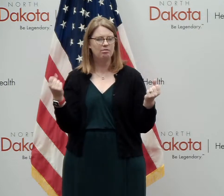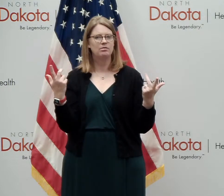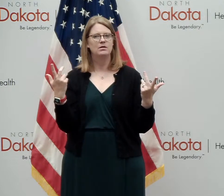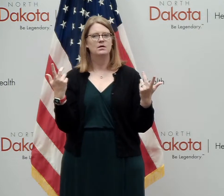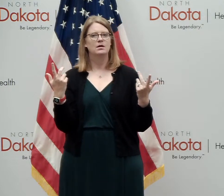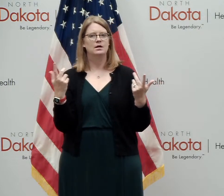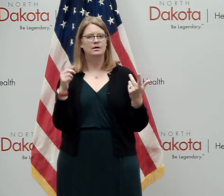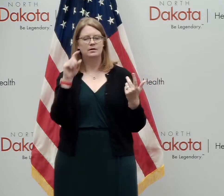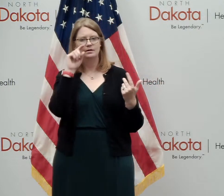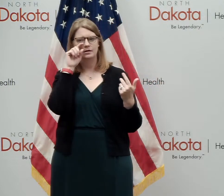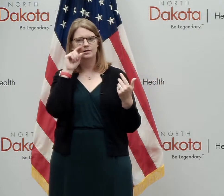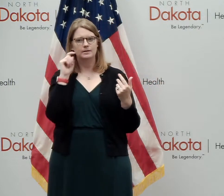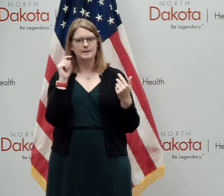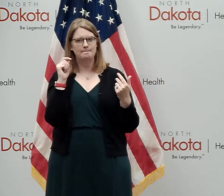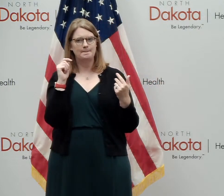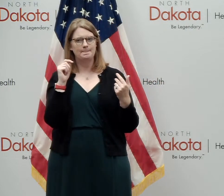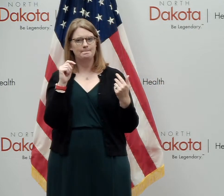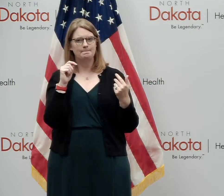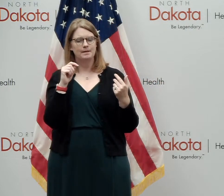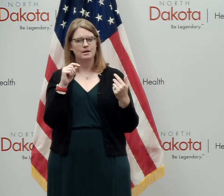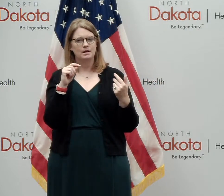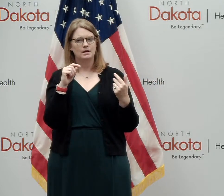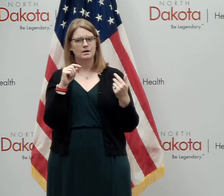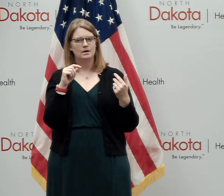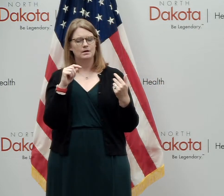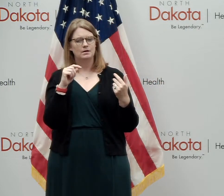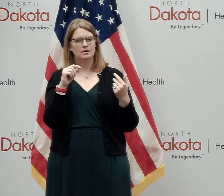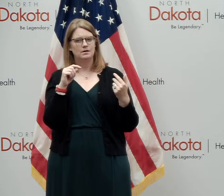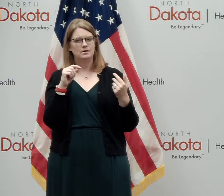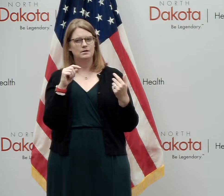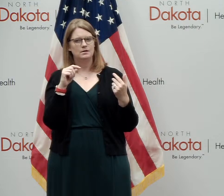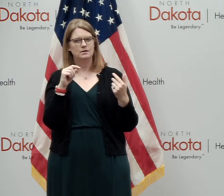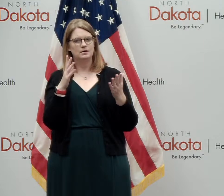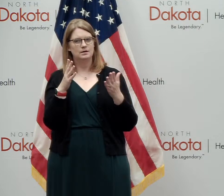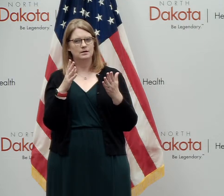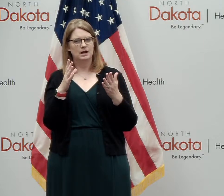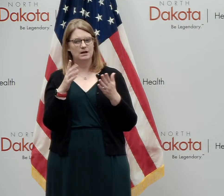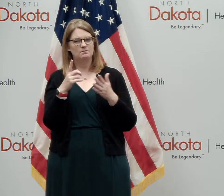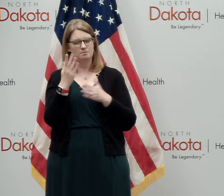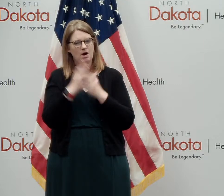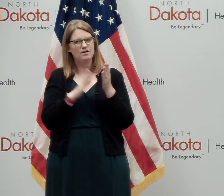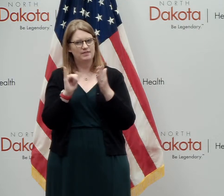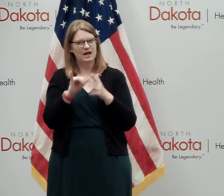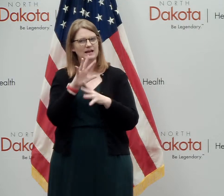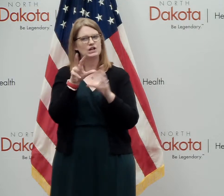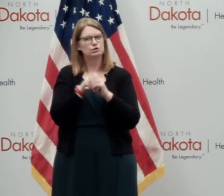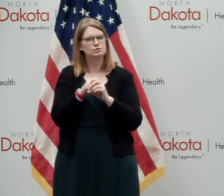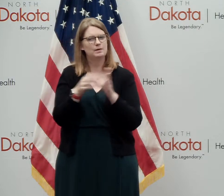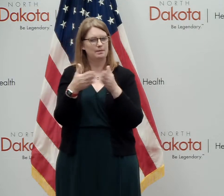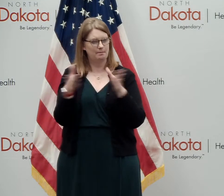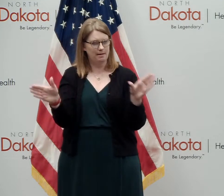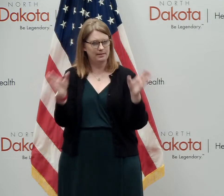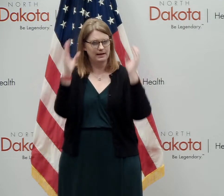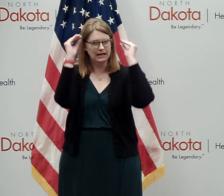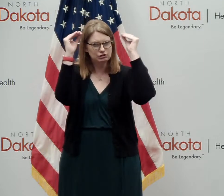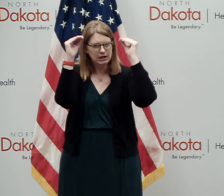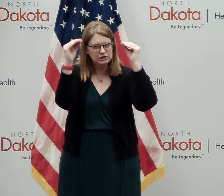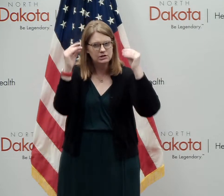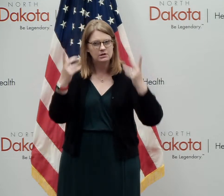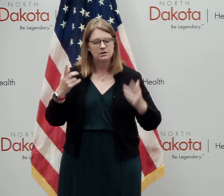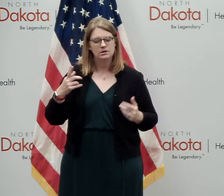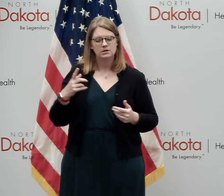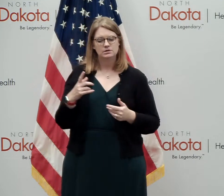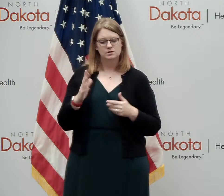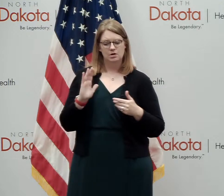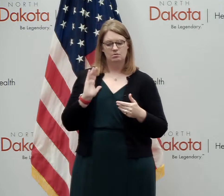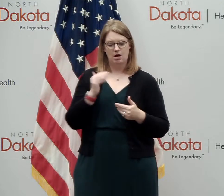of the elements, longstanding elements of public health is public education. So this fits in line with that, and we're choosing to